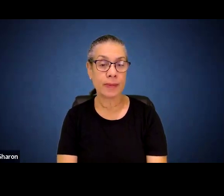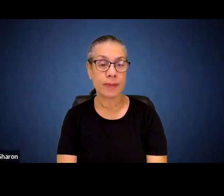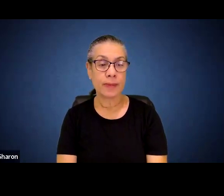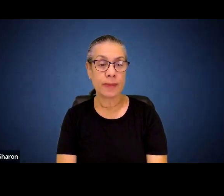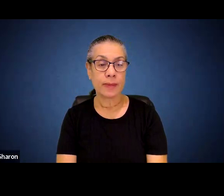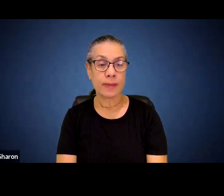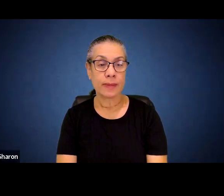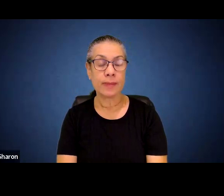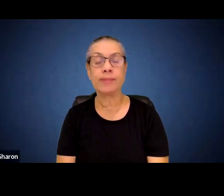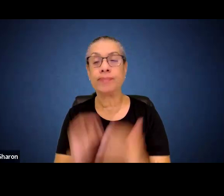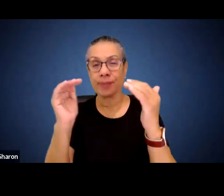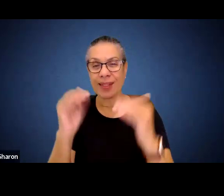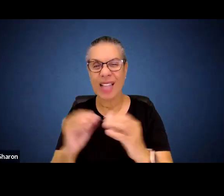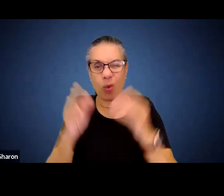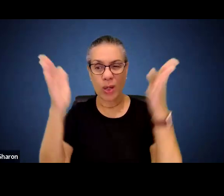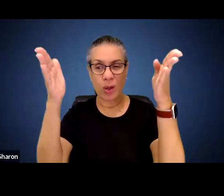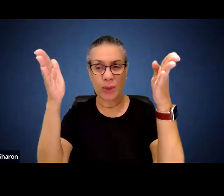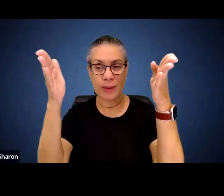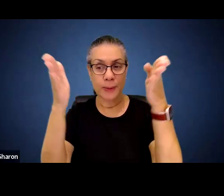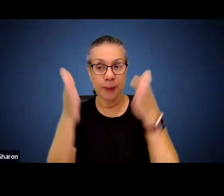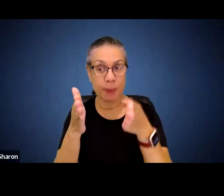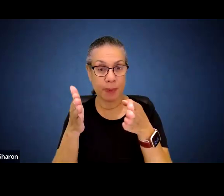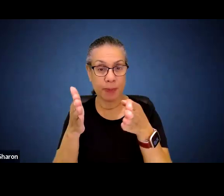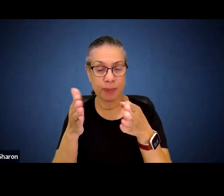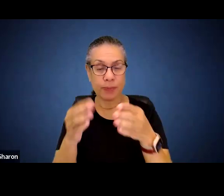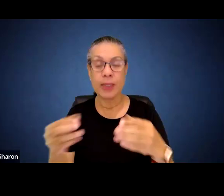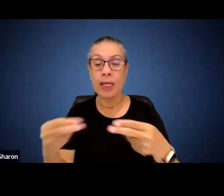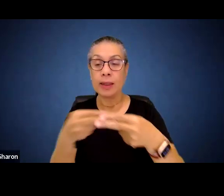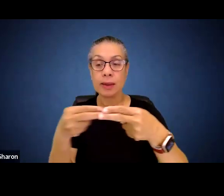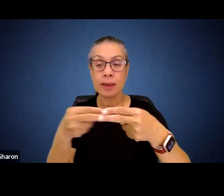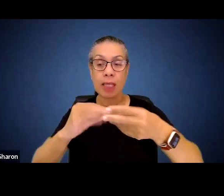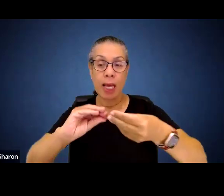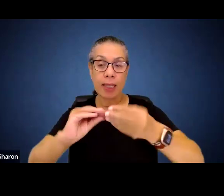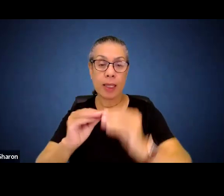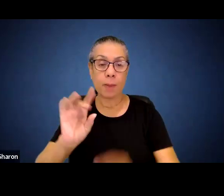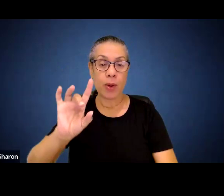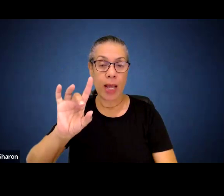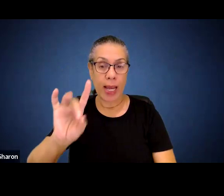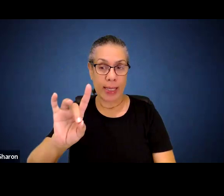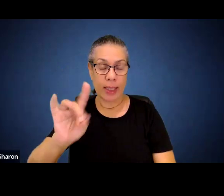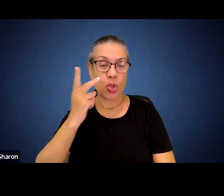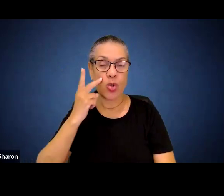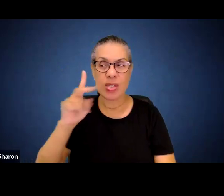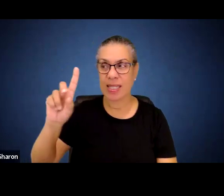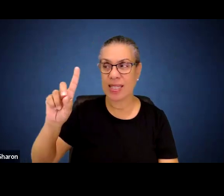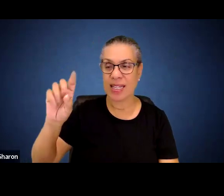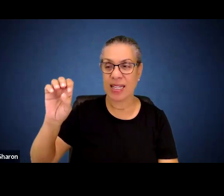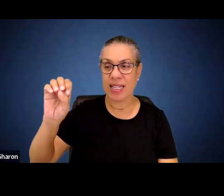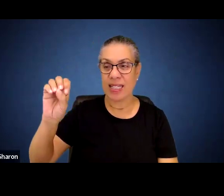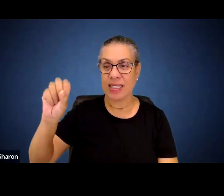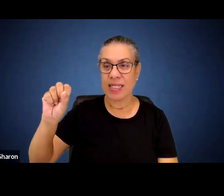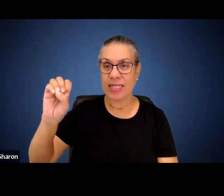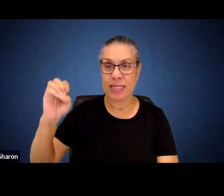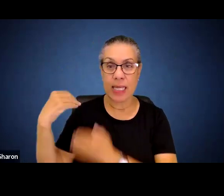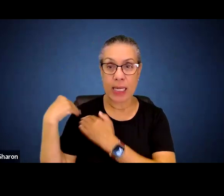Now we'll dive into the details a little bit. Slide 8 displays specific components of DESE accountability. This is where